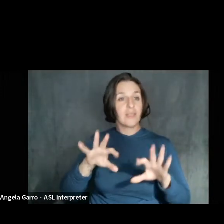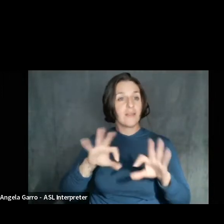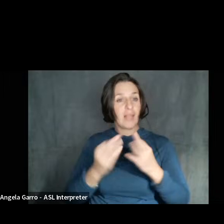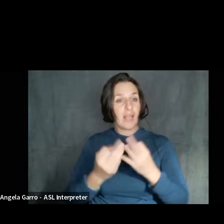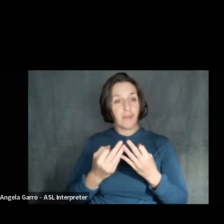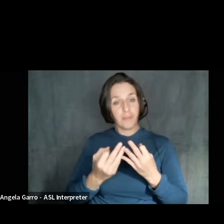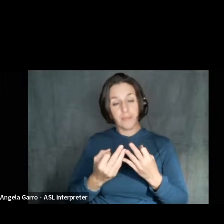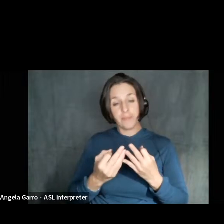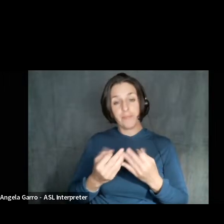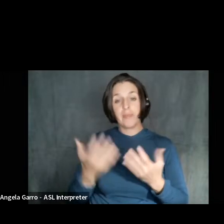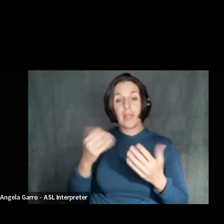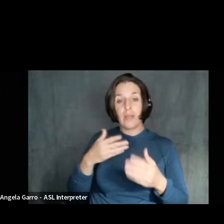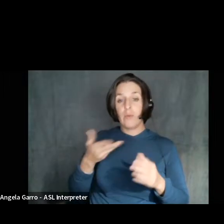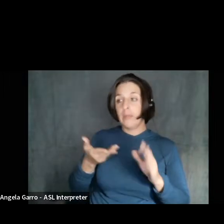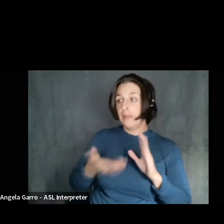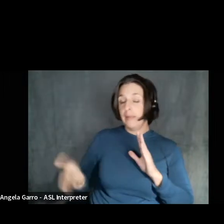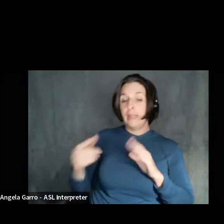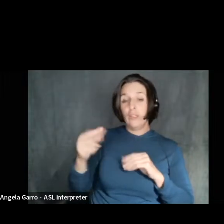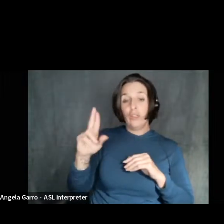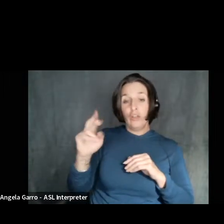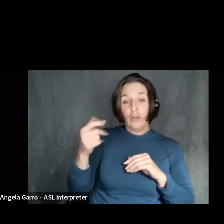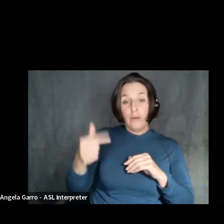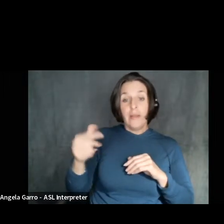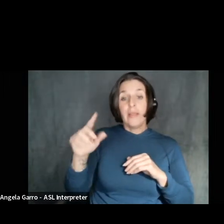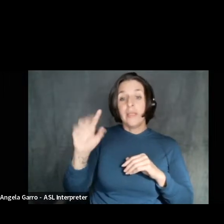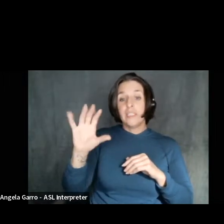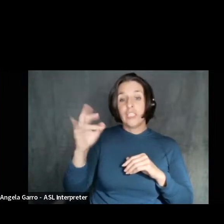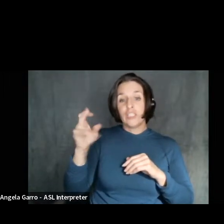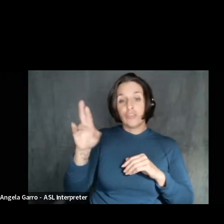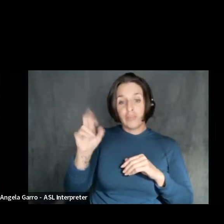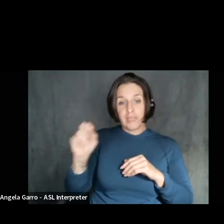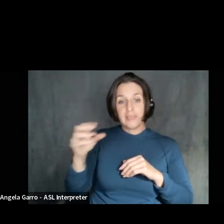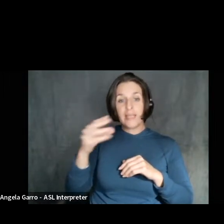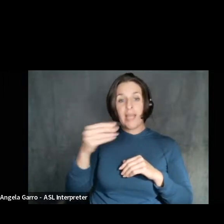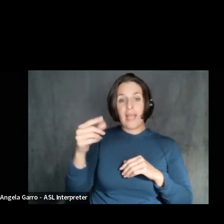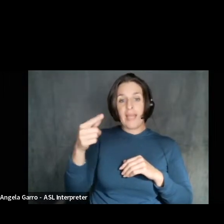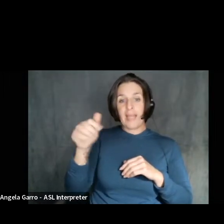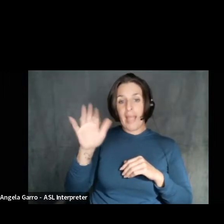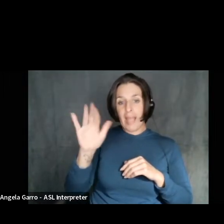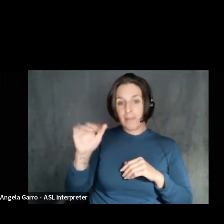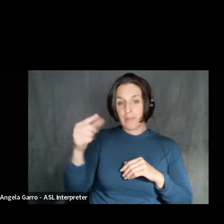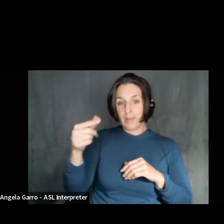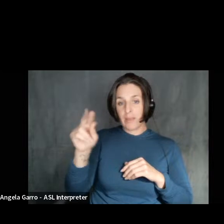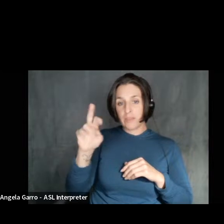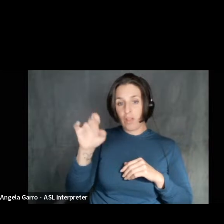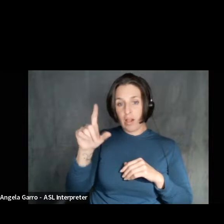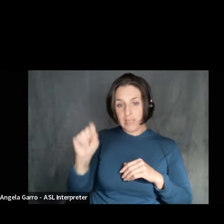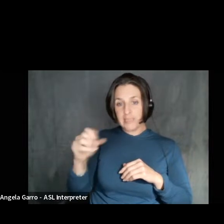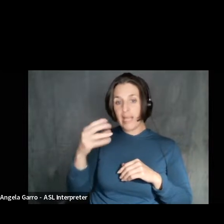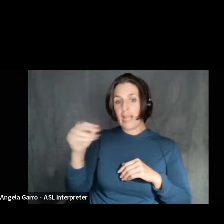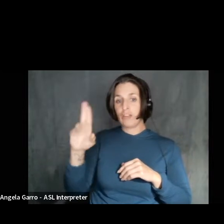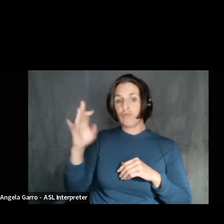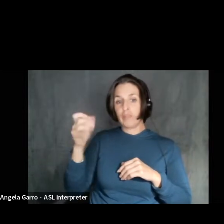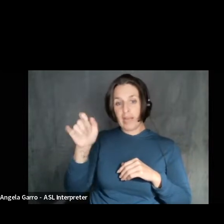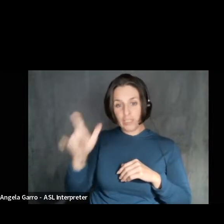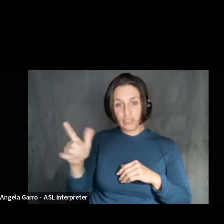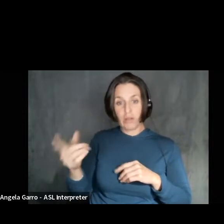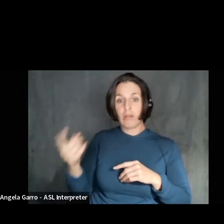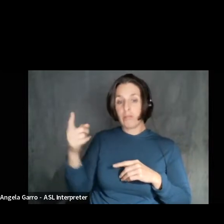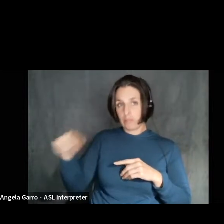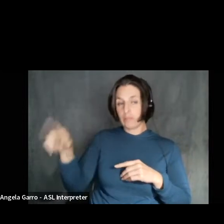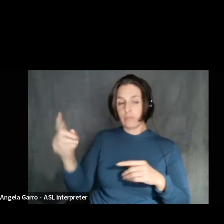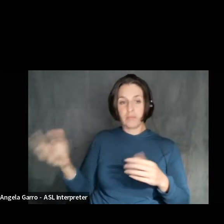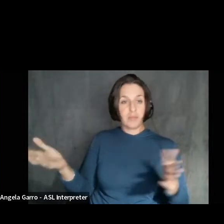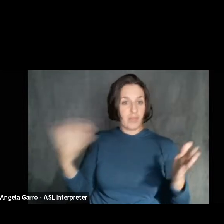Craig Childress. I know Gabby Gonzalez is here as well from AFSCME. Rachel, are you coming up as well? Rachel Lauder, thank you.